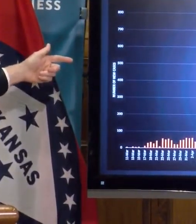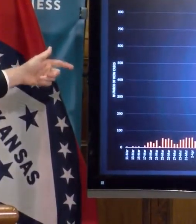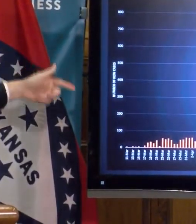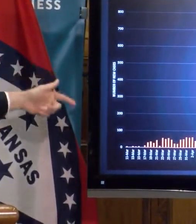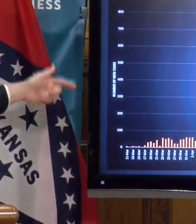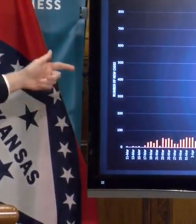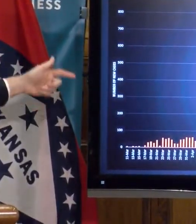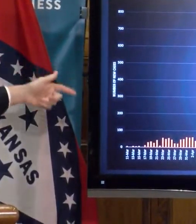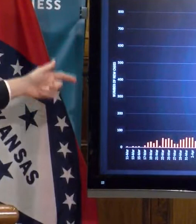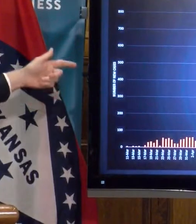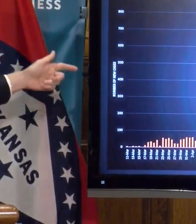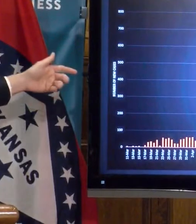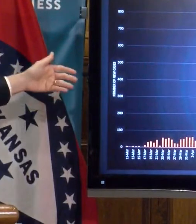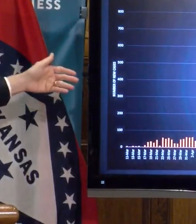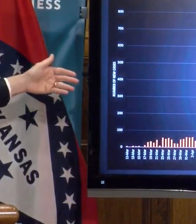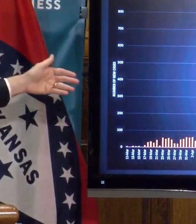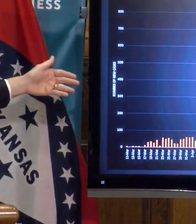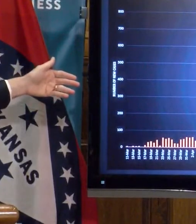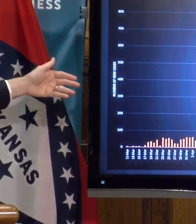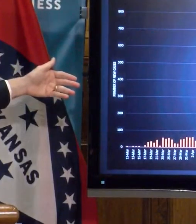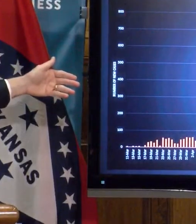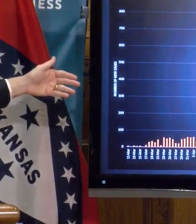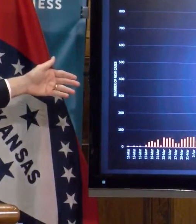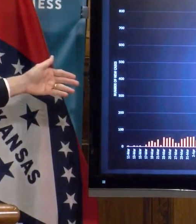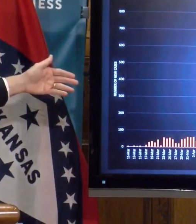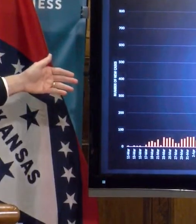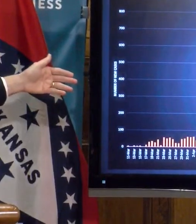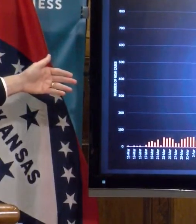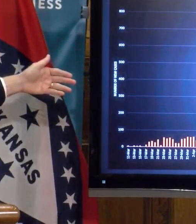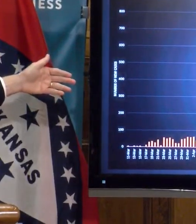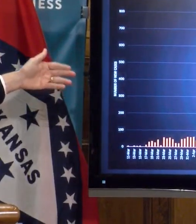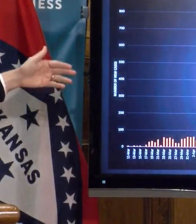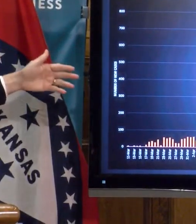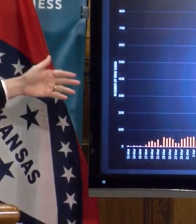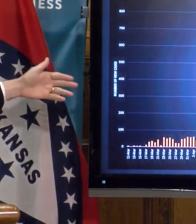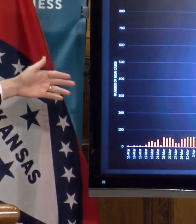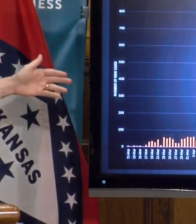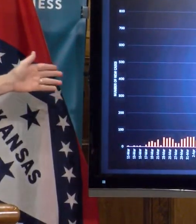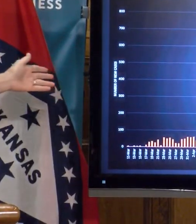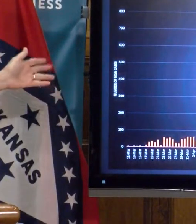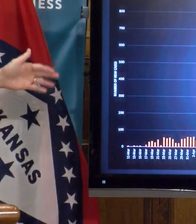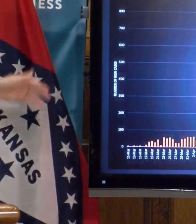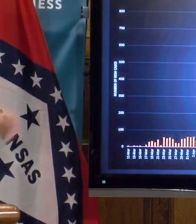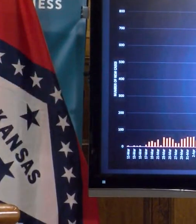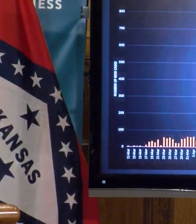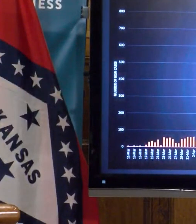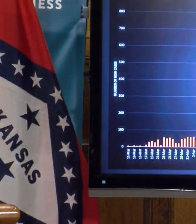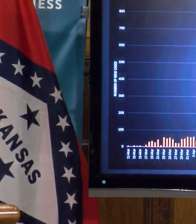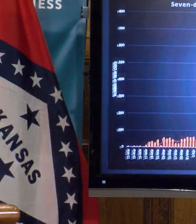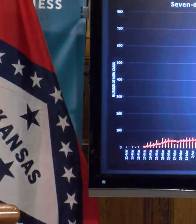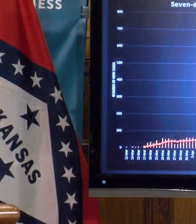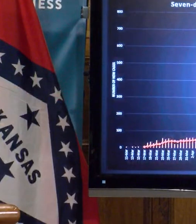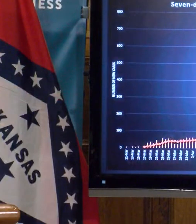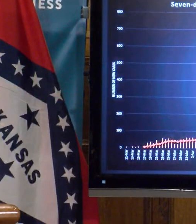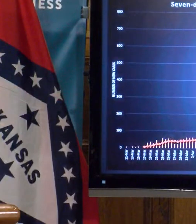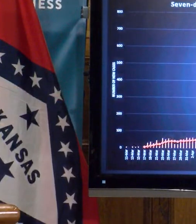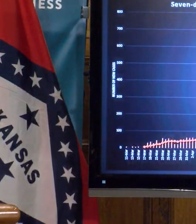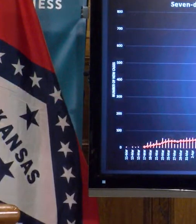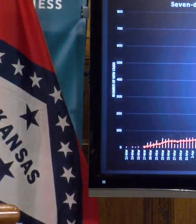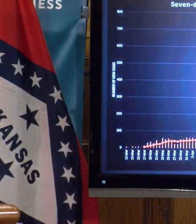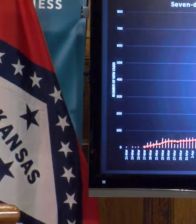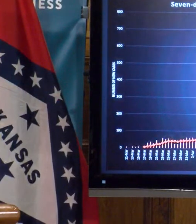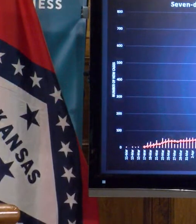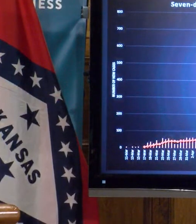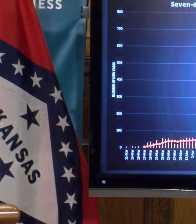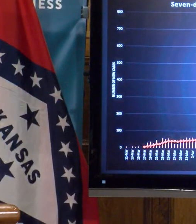which down, up, that you see. And so it's a spike and trend line. The next one is the 7-day